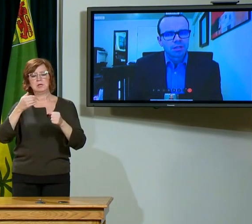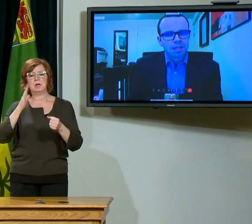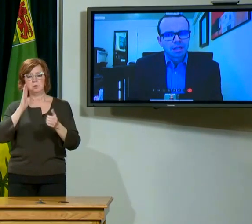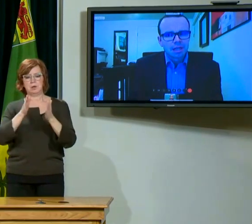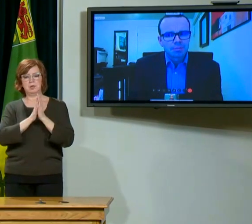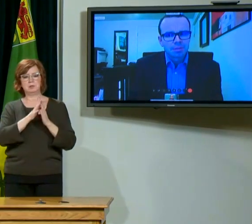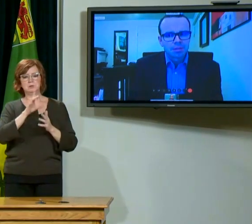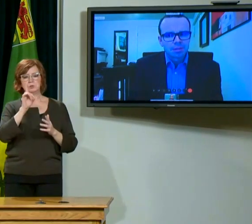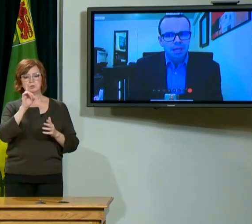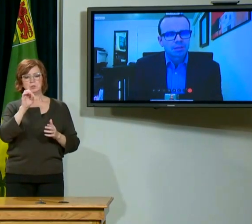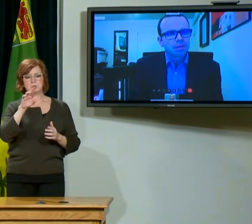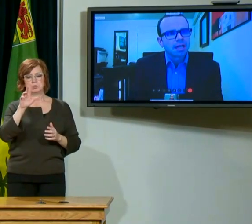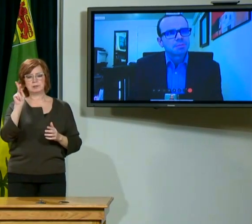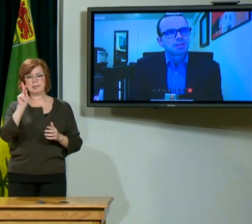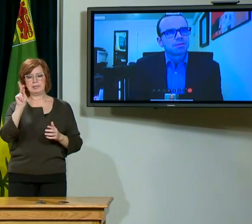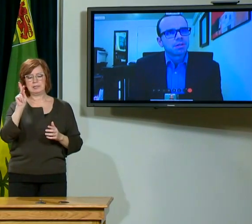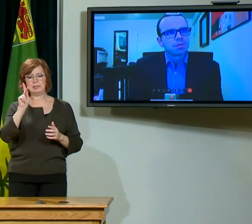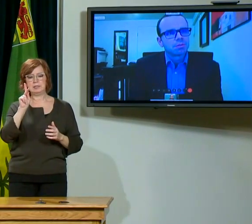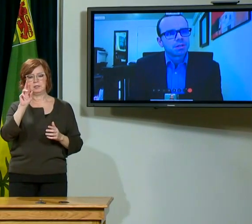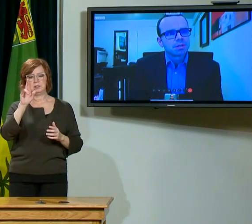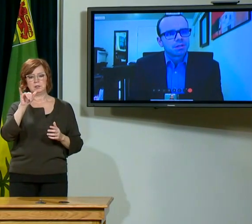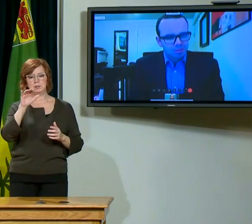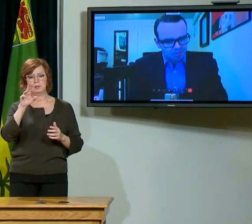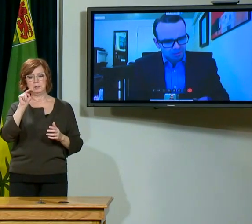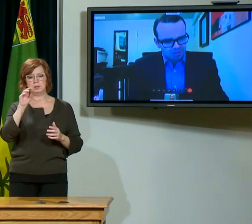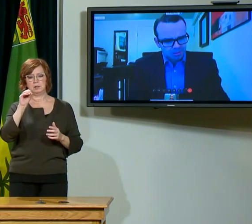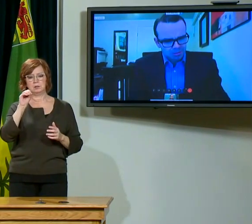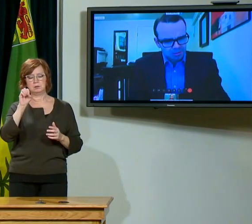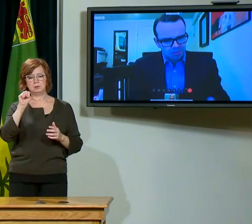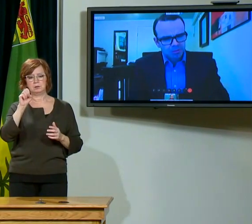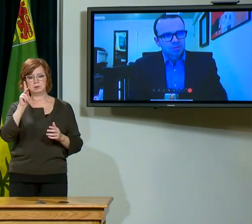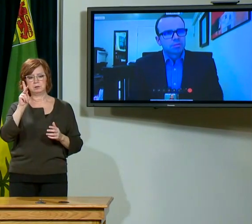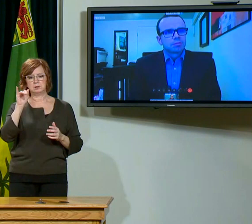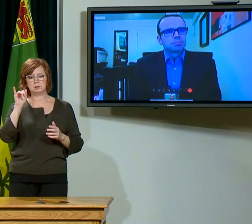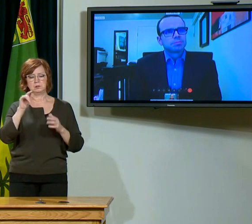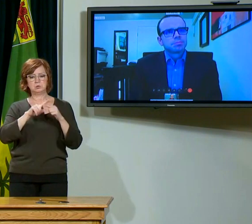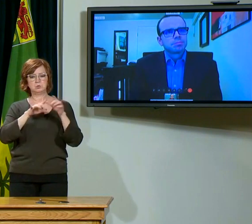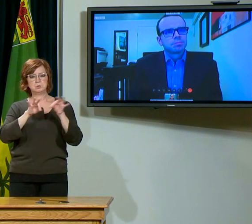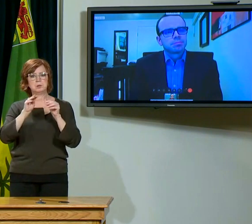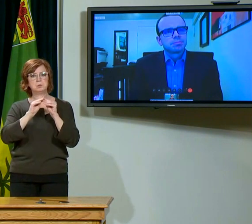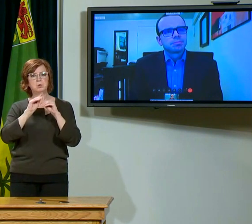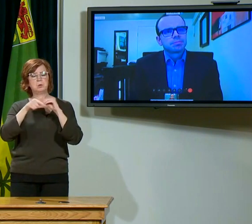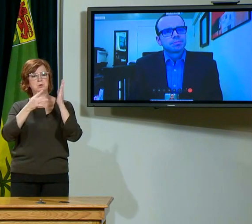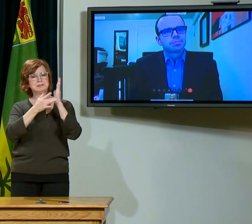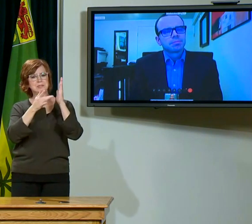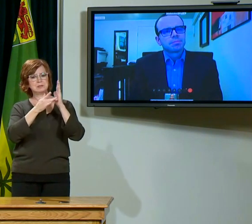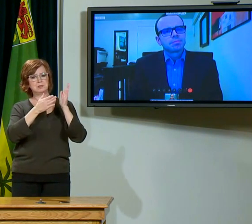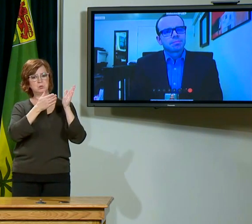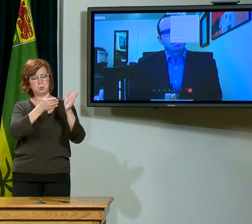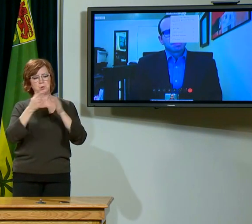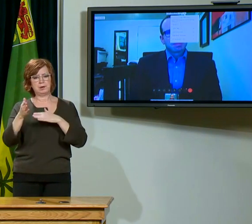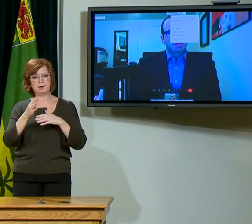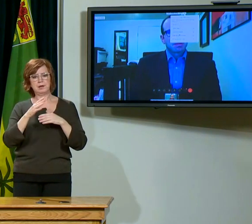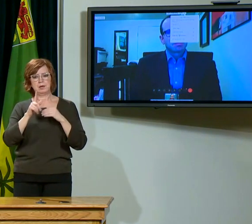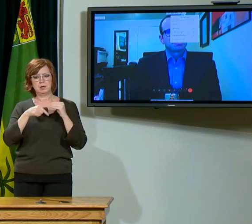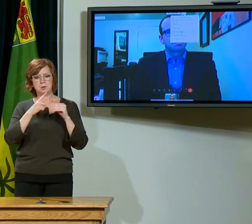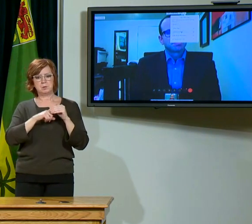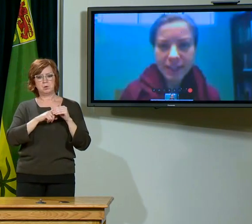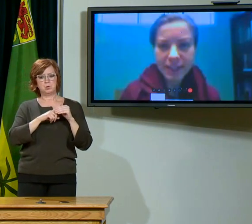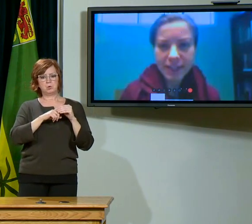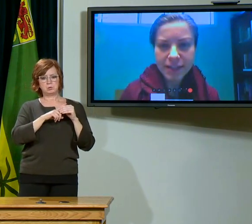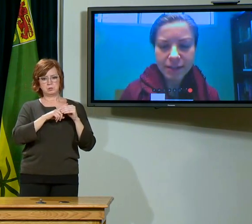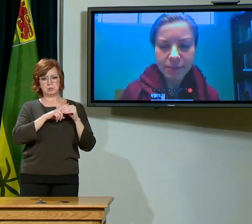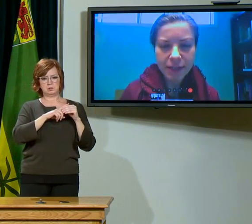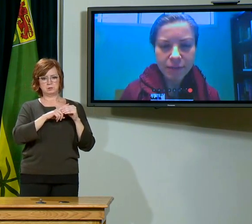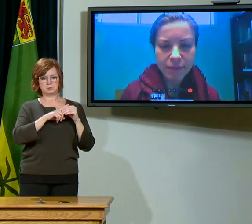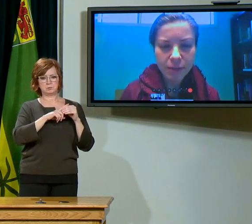comment on the technical aspects of the equipment. Sure, I'm happy to provide some additional